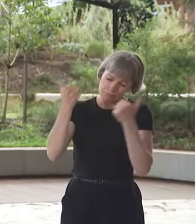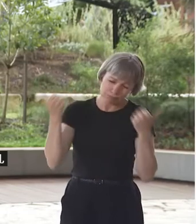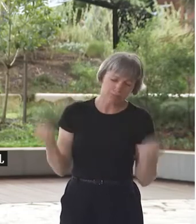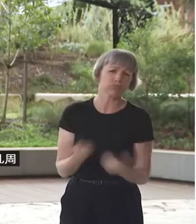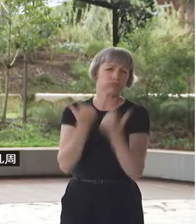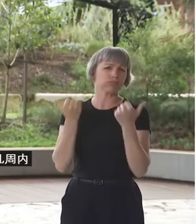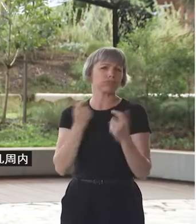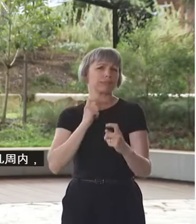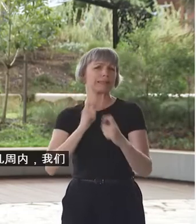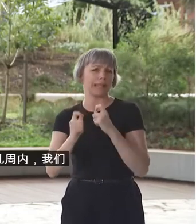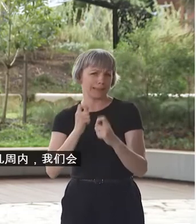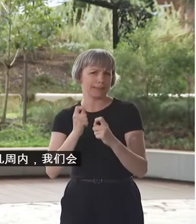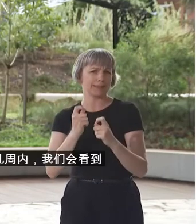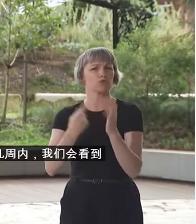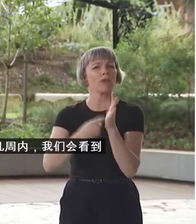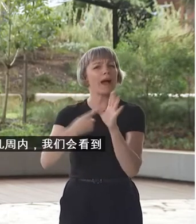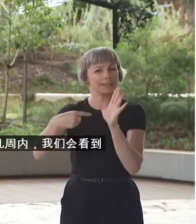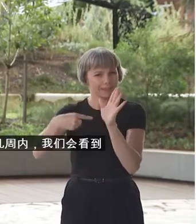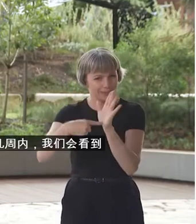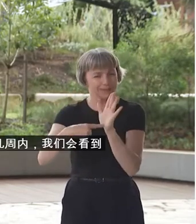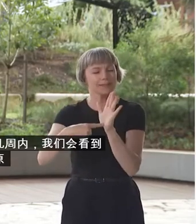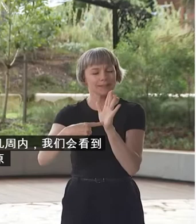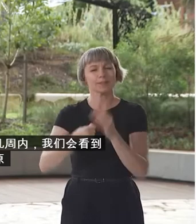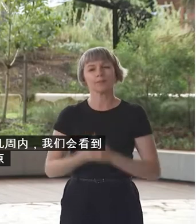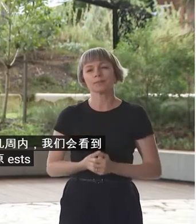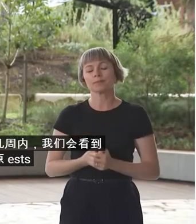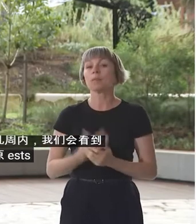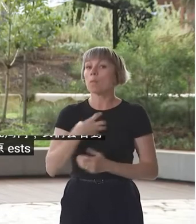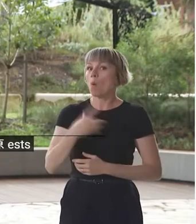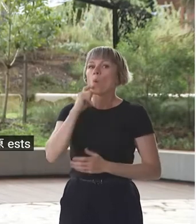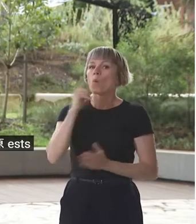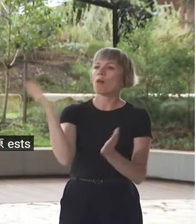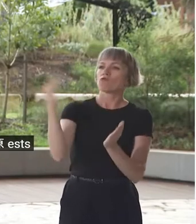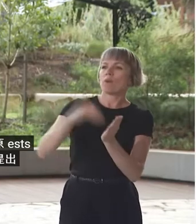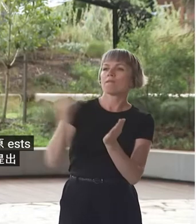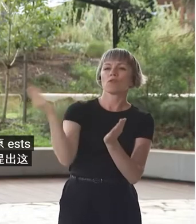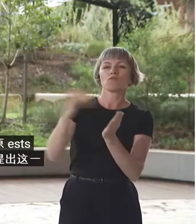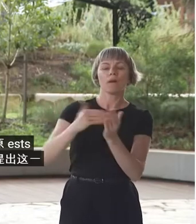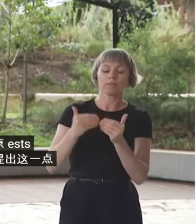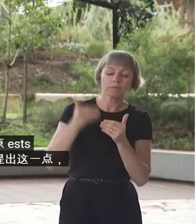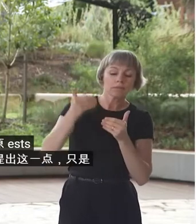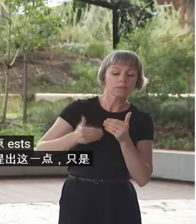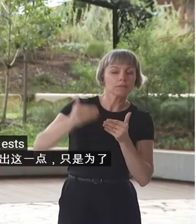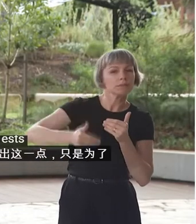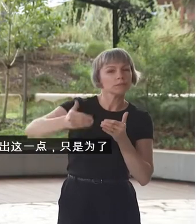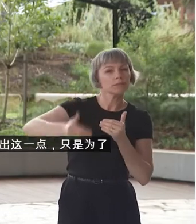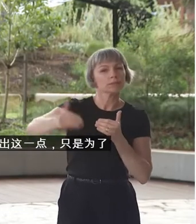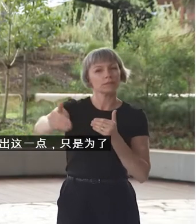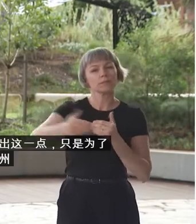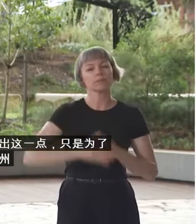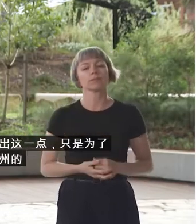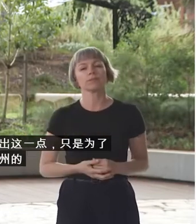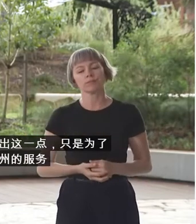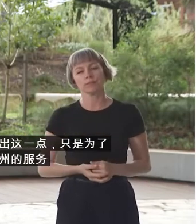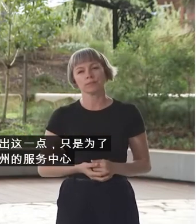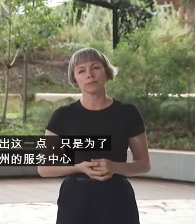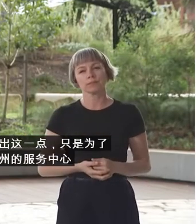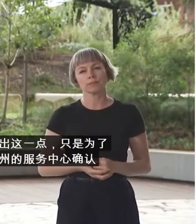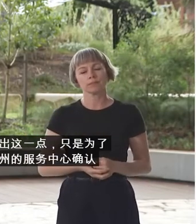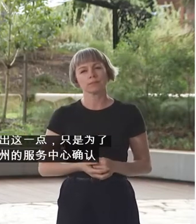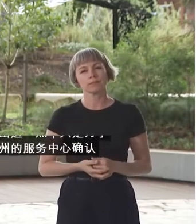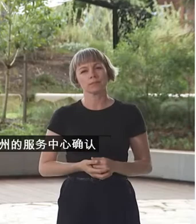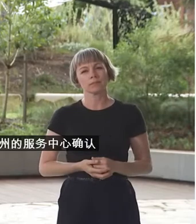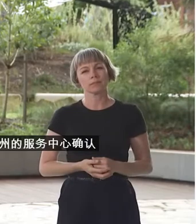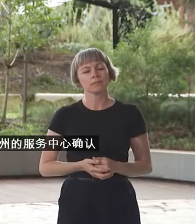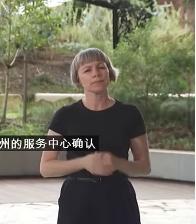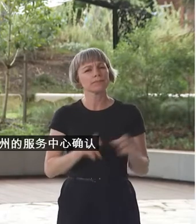in the coming weeks, we would see a number of those rapid antigen tests arrive. I'd also make this point just to confirm through the Service New